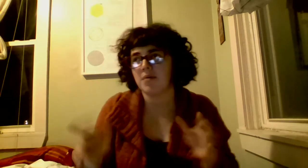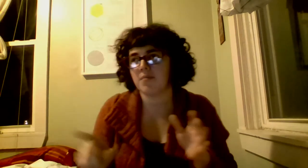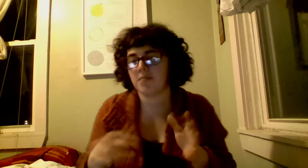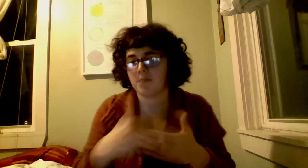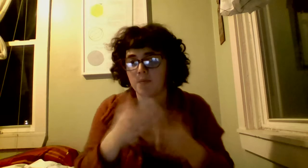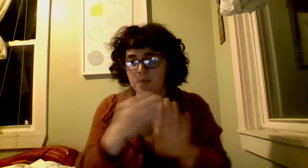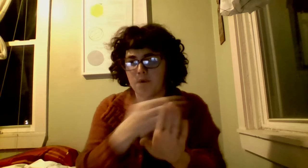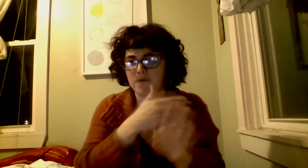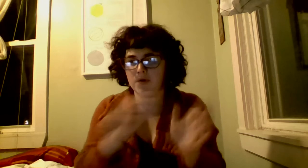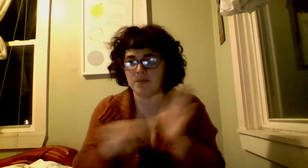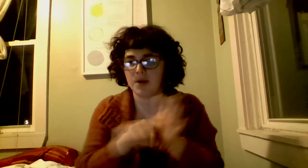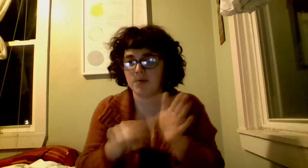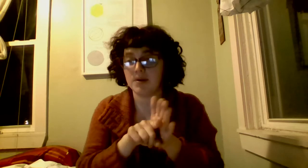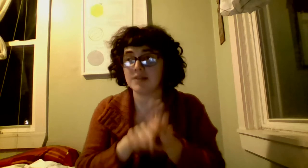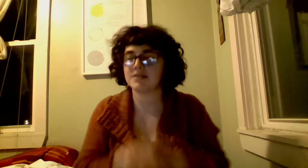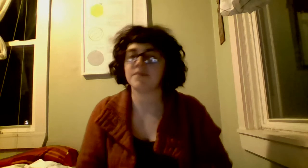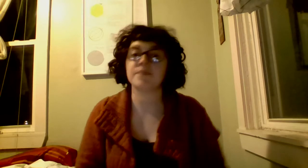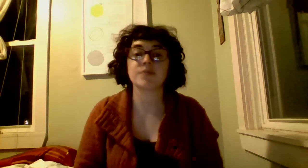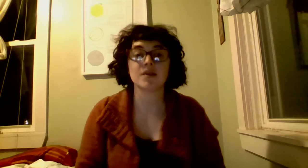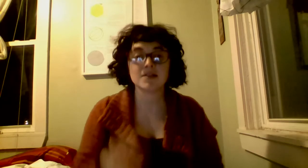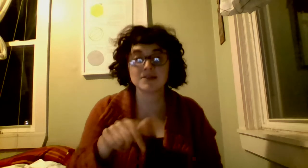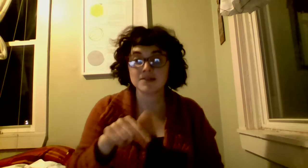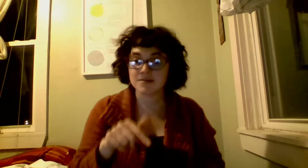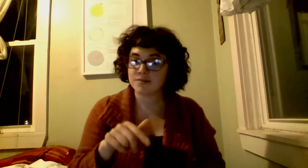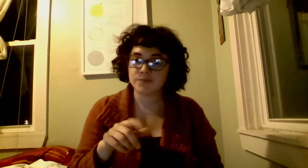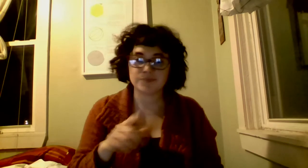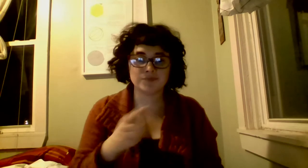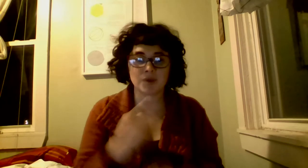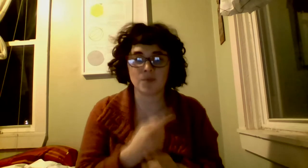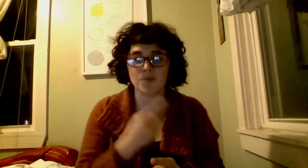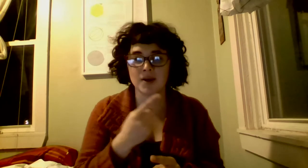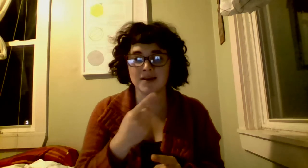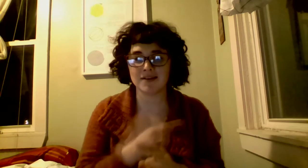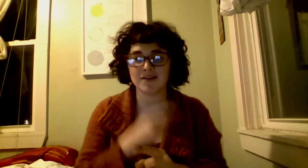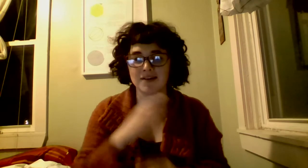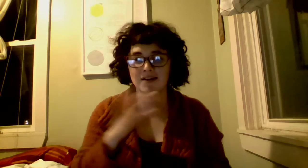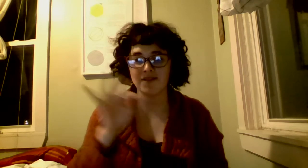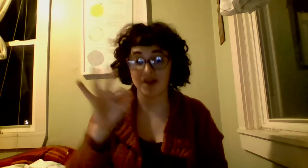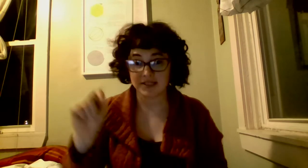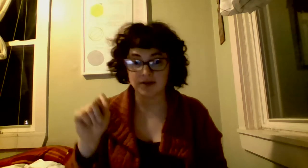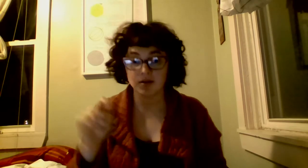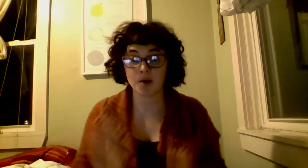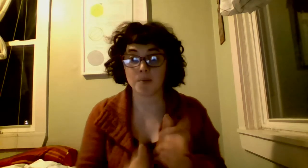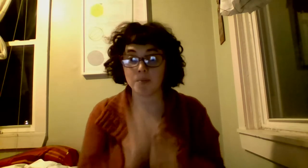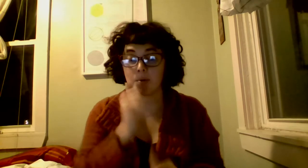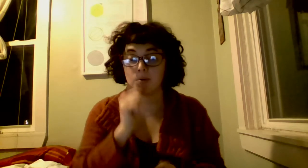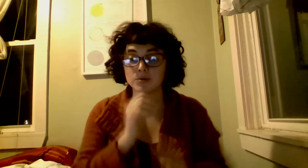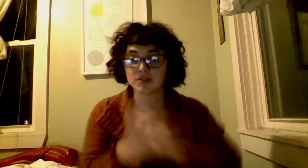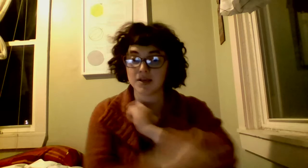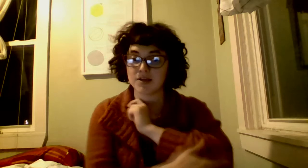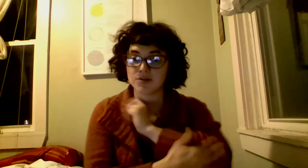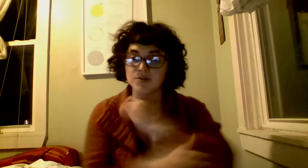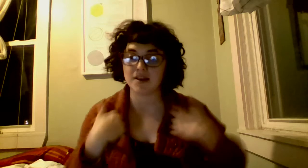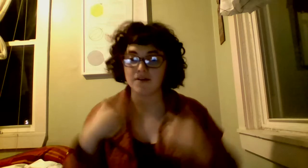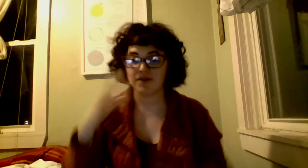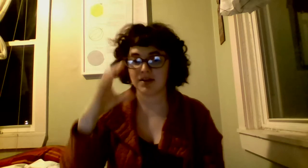fairy tale, you know, of that genre. And most countries in the world have Cinderella stories, and Norway does not. Norway has